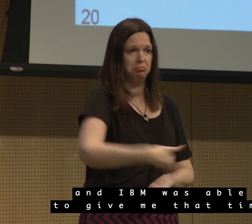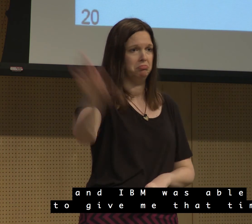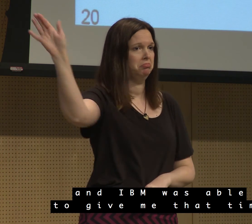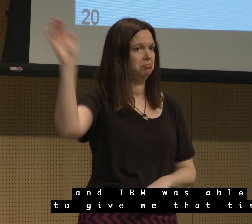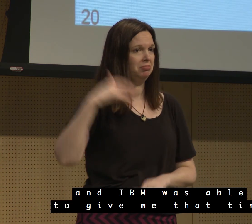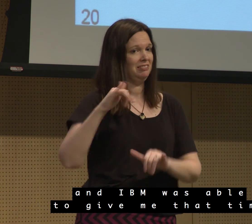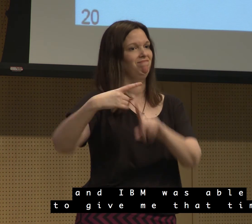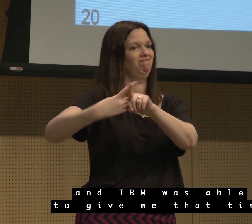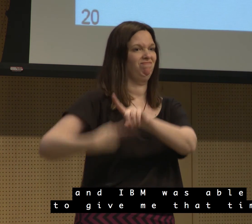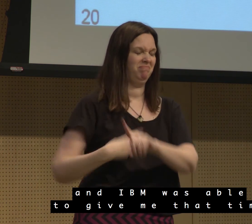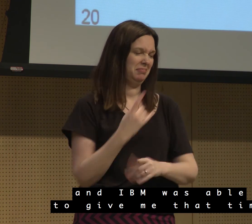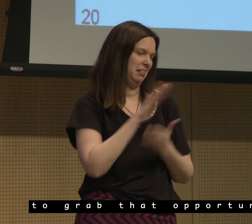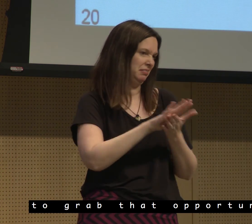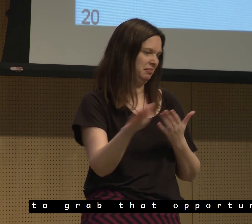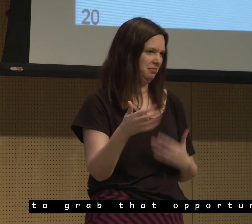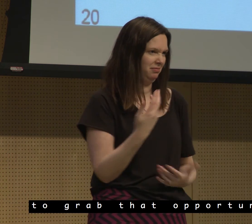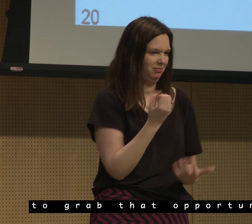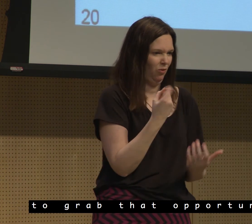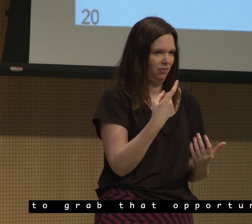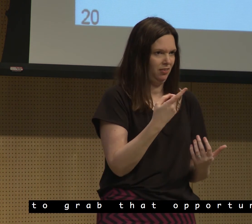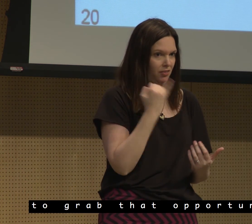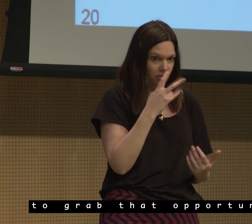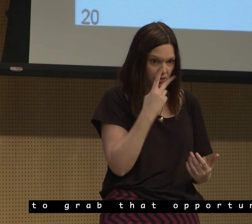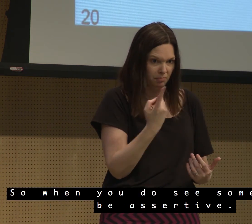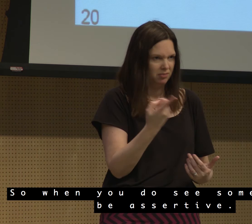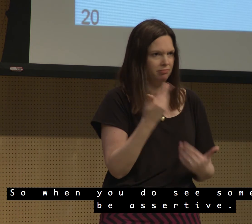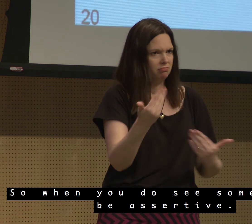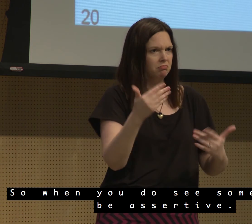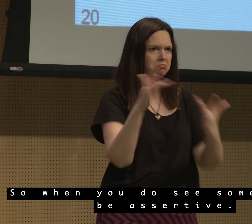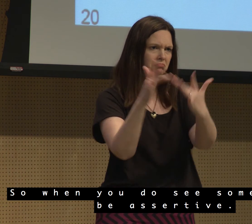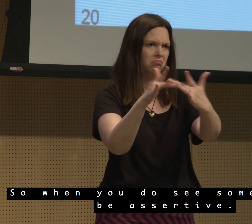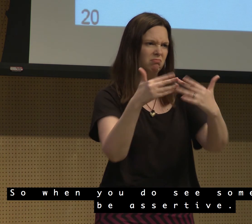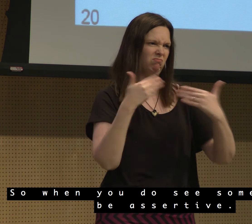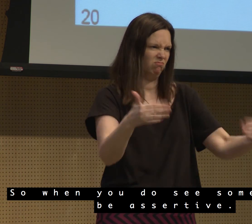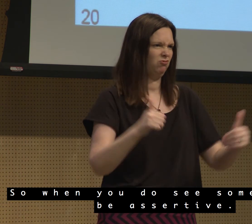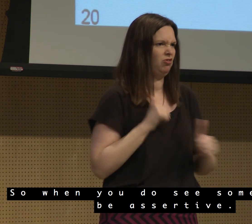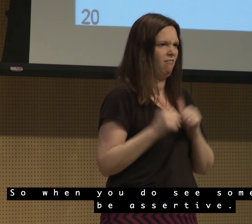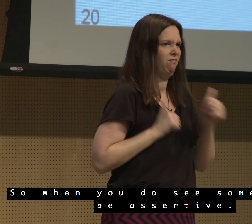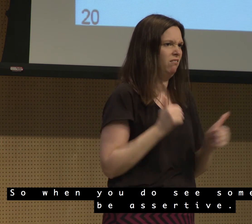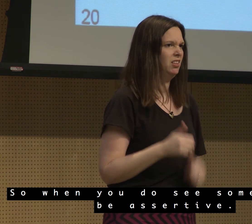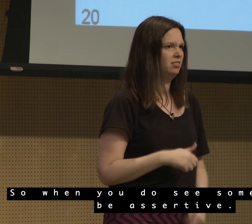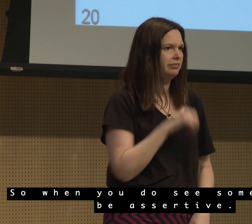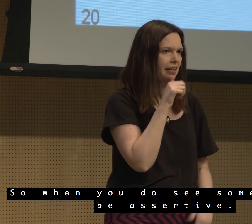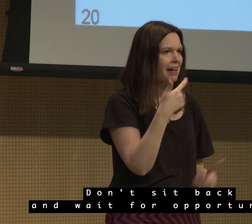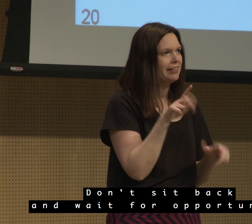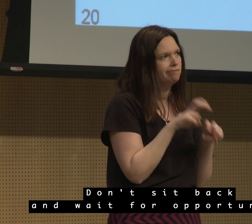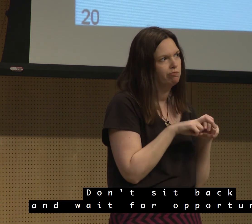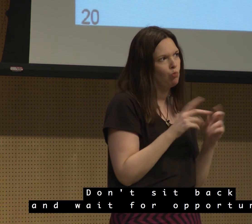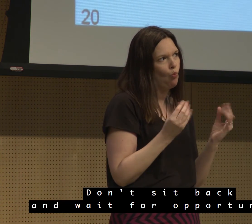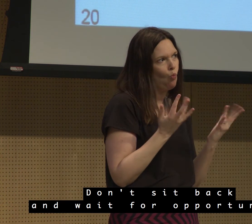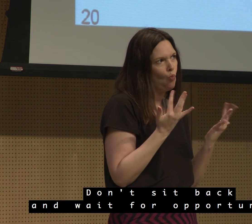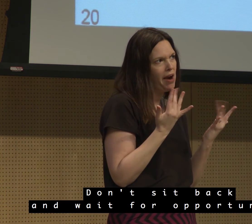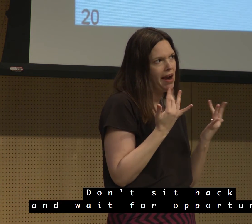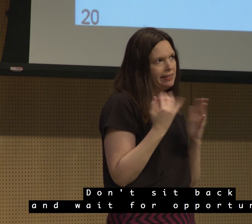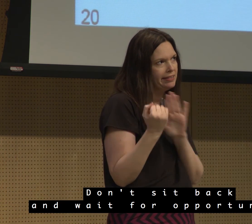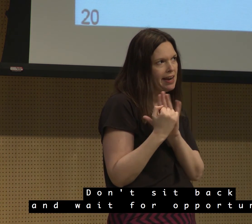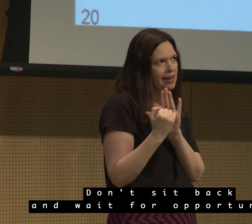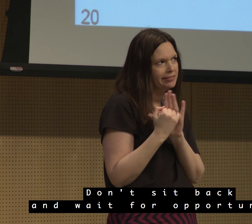was able to give me that time to grab that opportunity. So when you do see something, be assertive. Don't sit back and wait